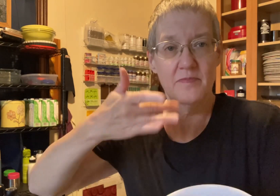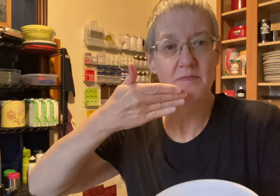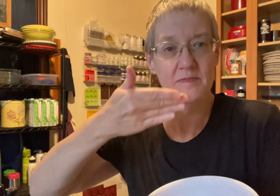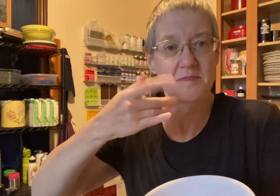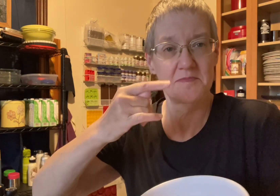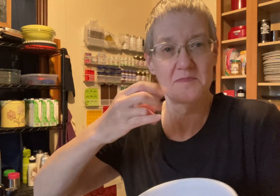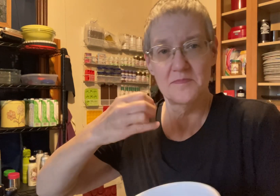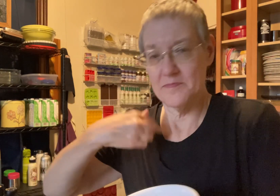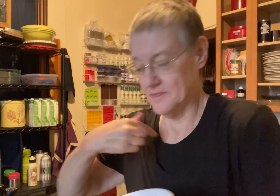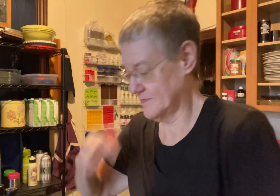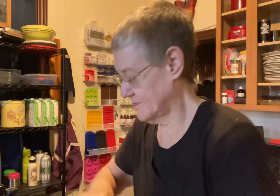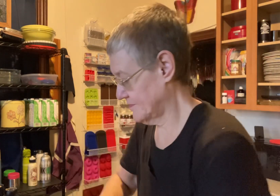It feels good to me.